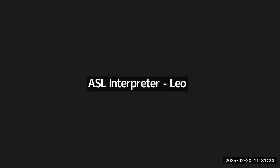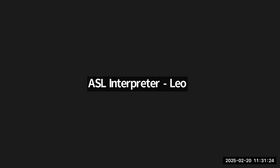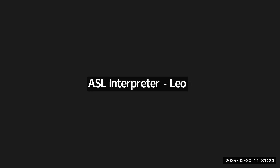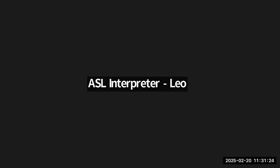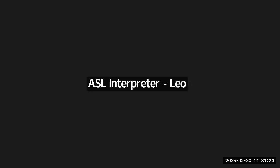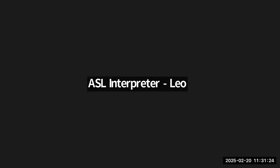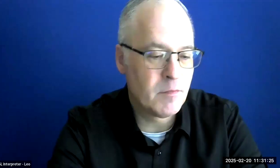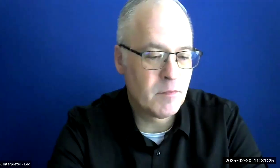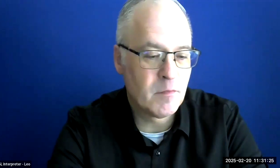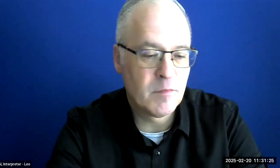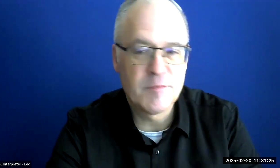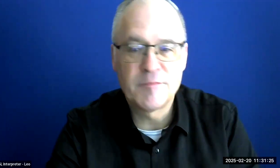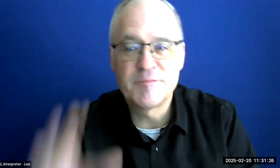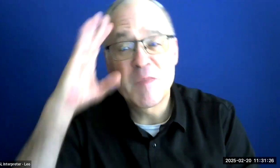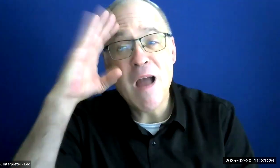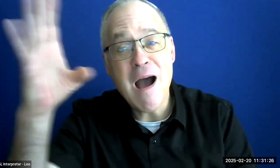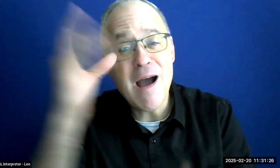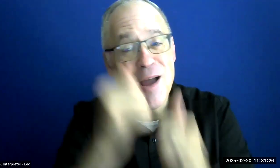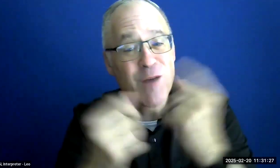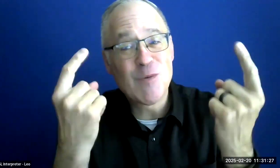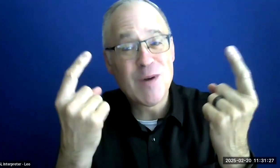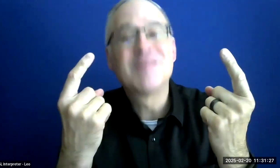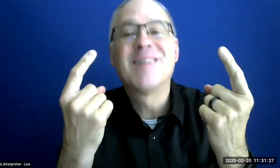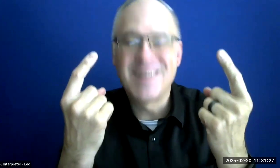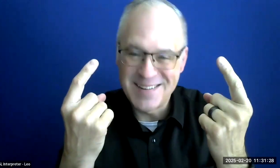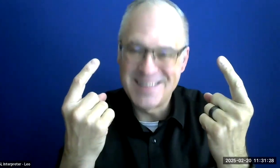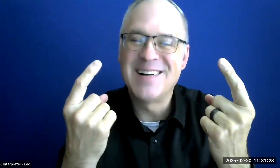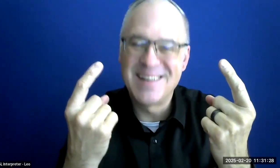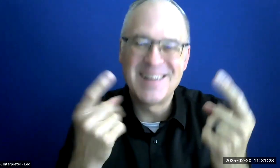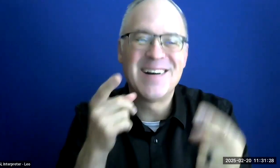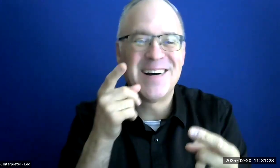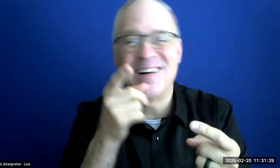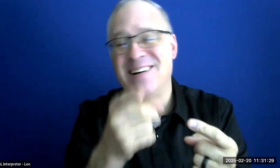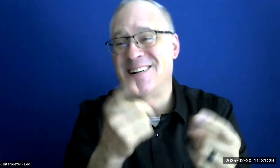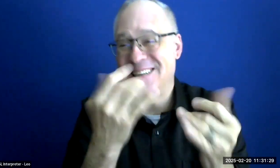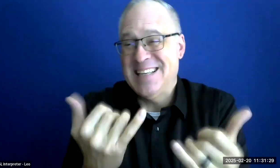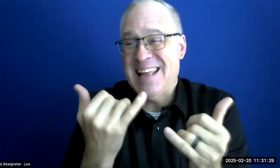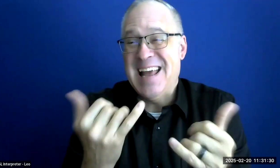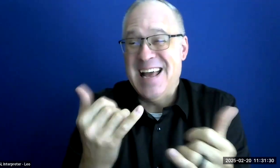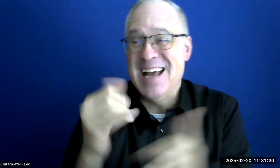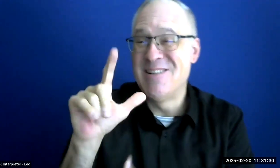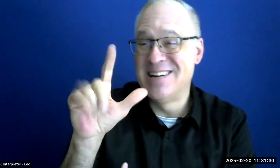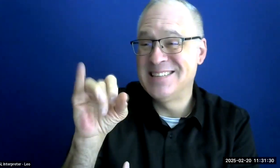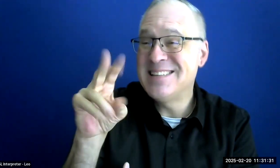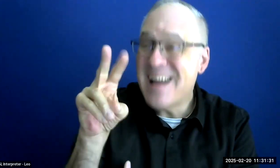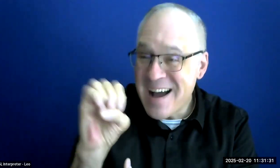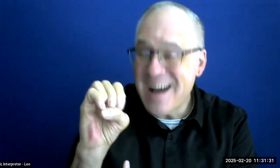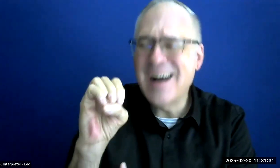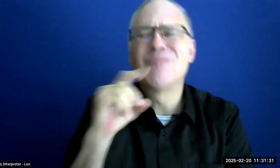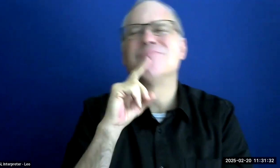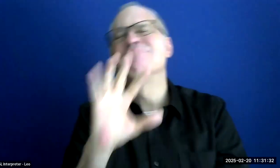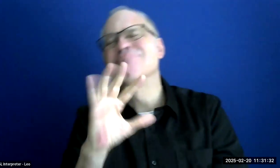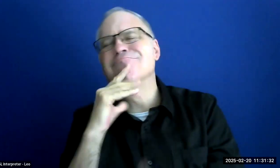Hi, everybody. So just so you know, you've gone from recording to live, and we're so grateful to you all